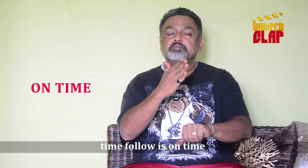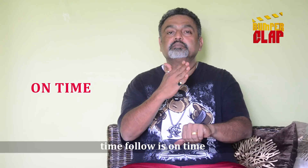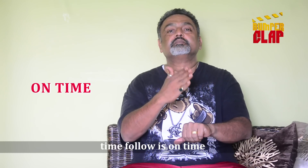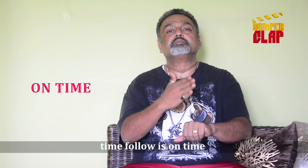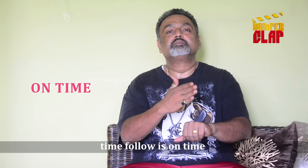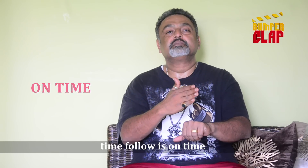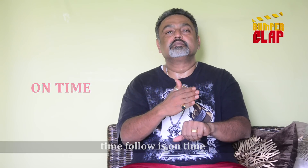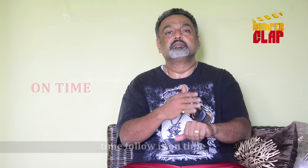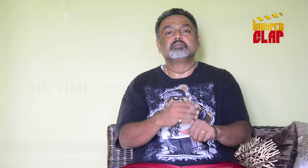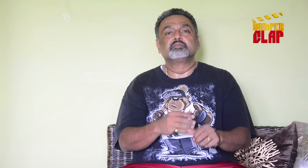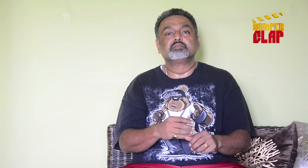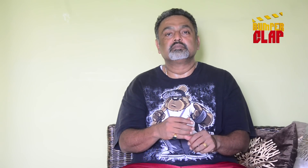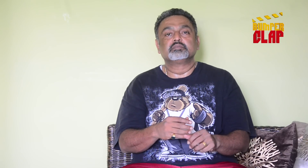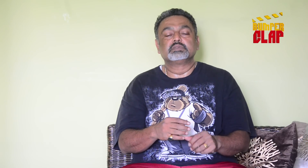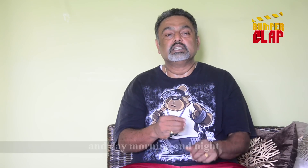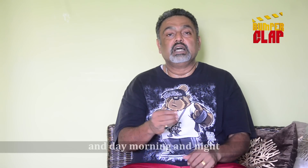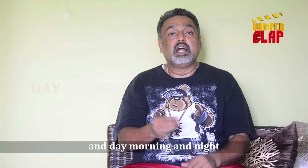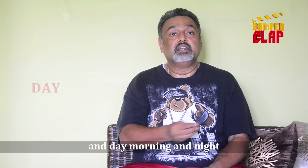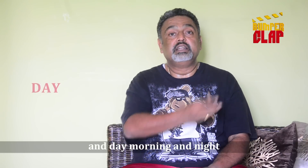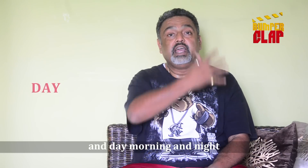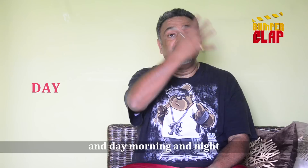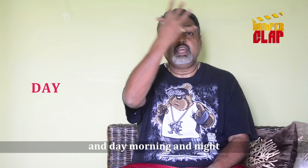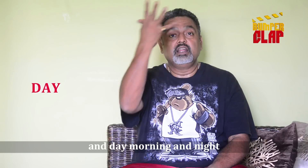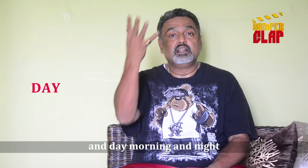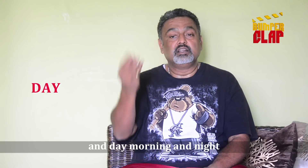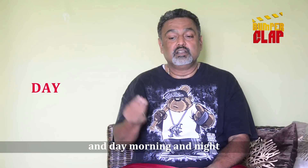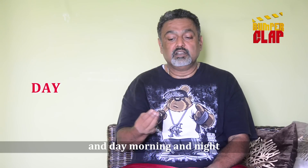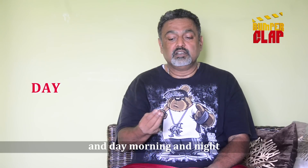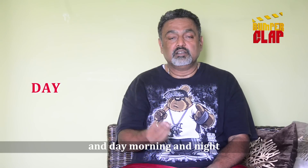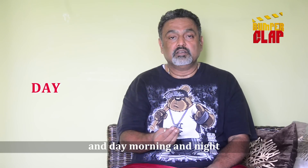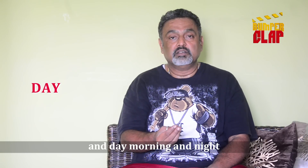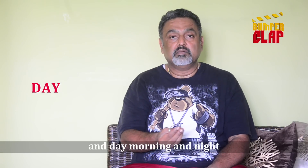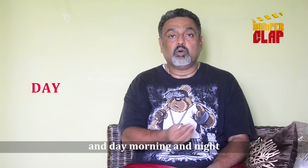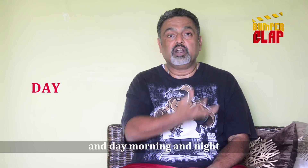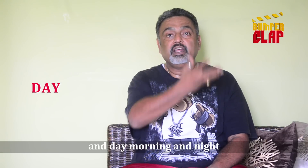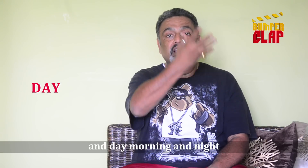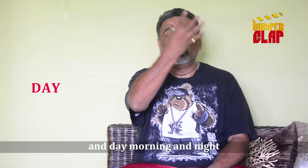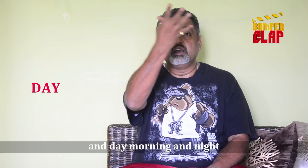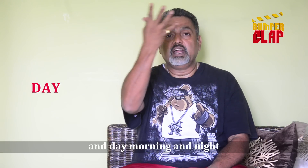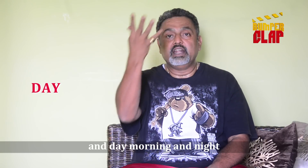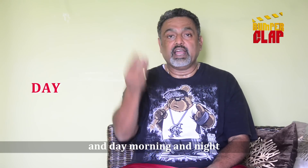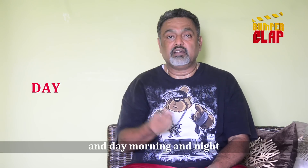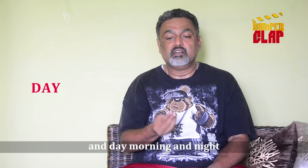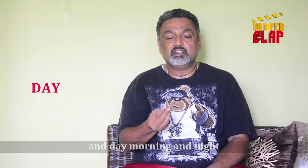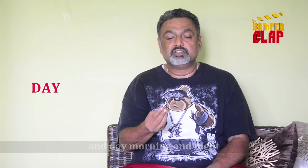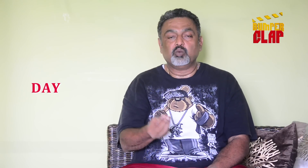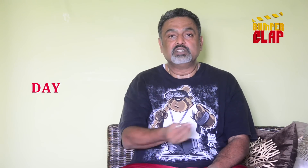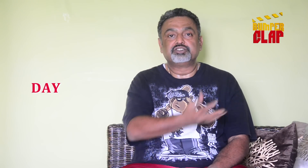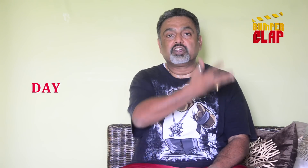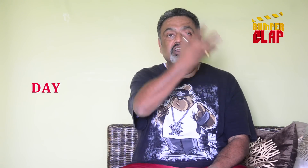day morning and night since one circular